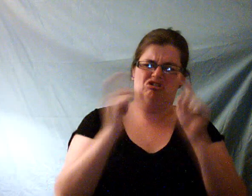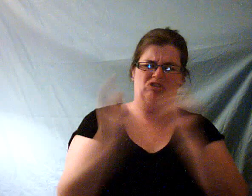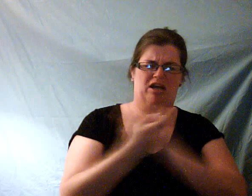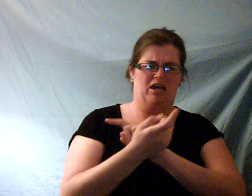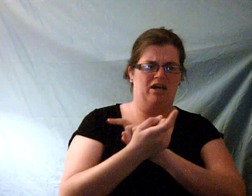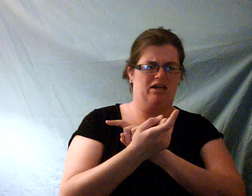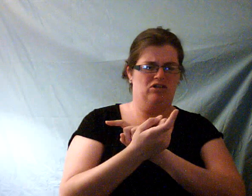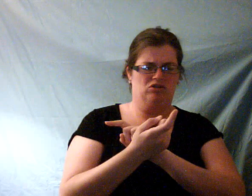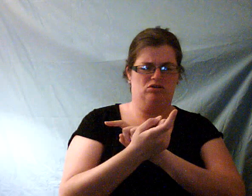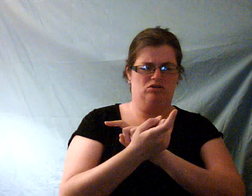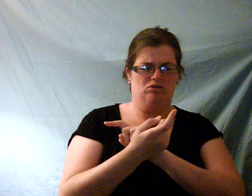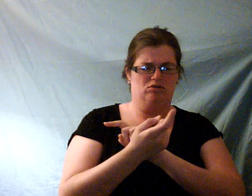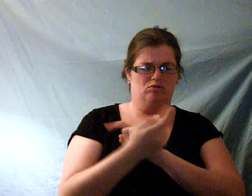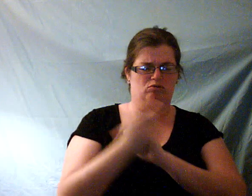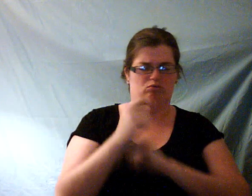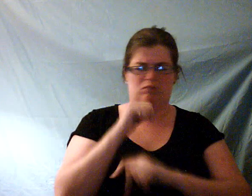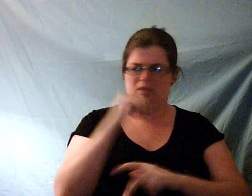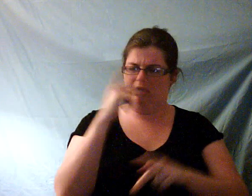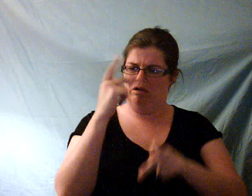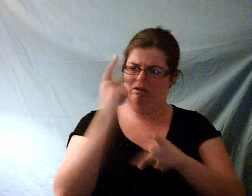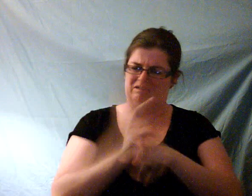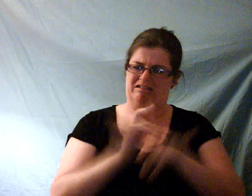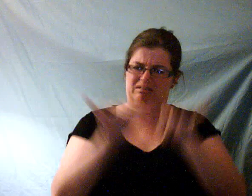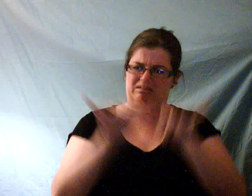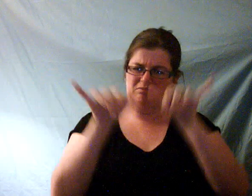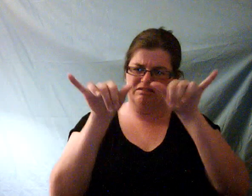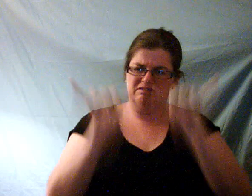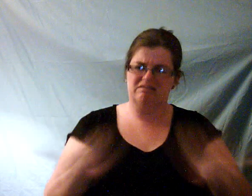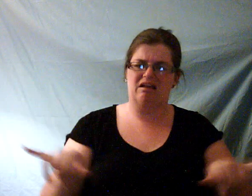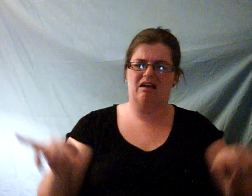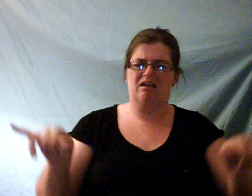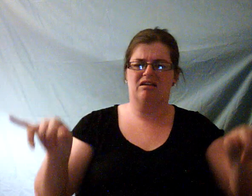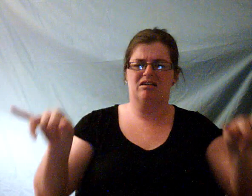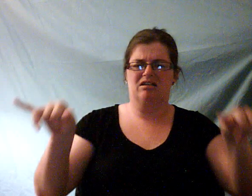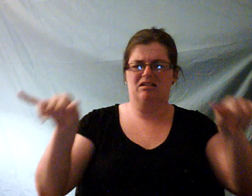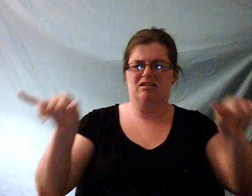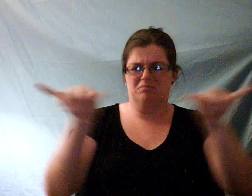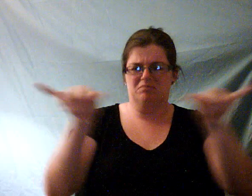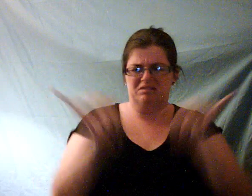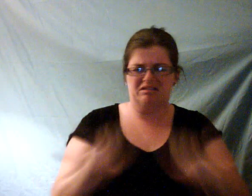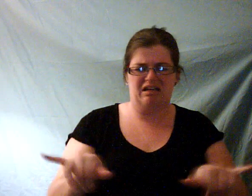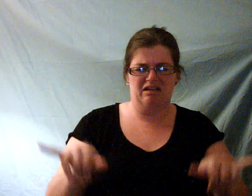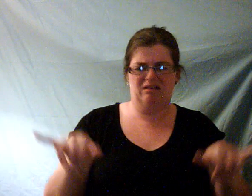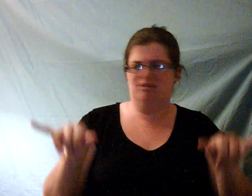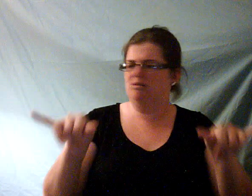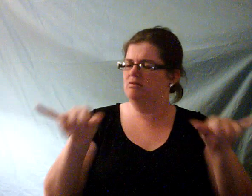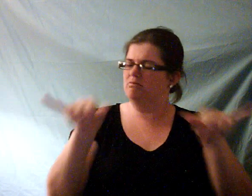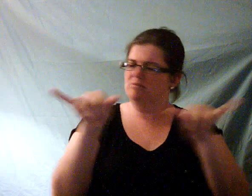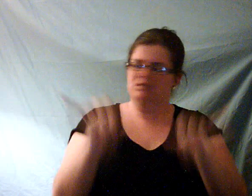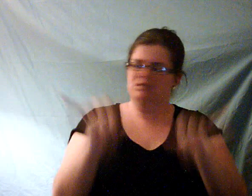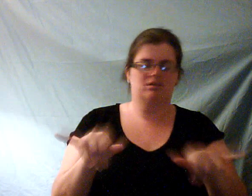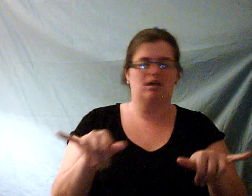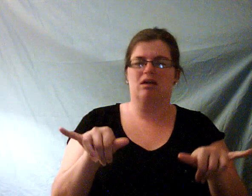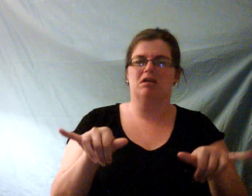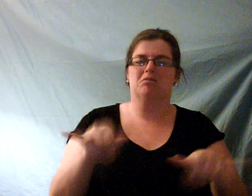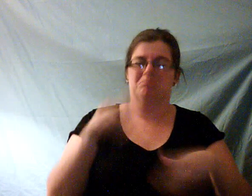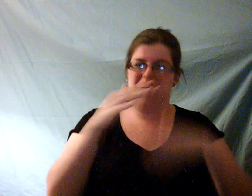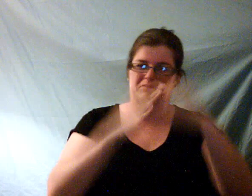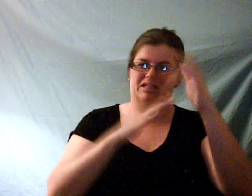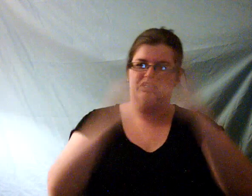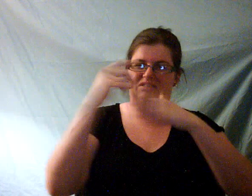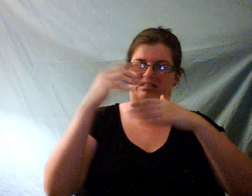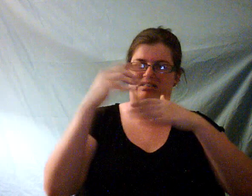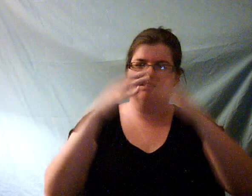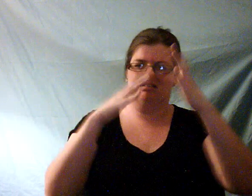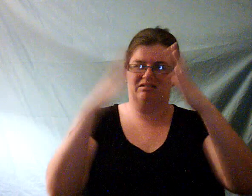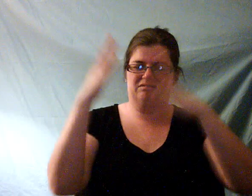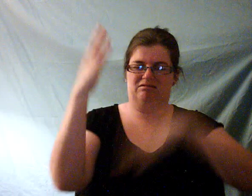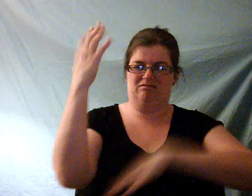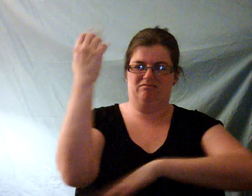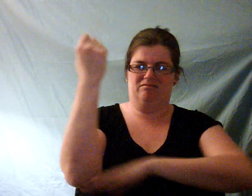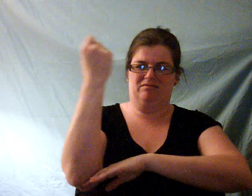for a long time in America. We frequently tear down buildings. I mean, you often see in the newspaper this idea